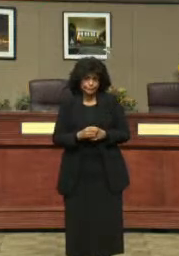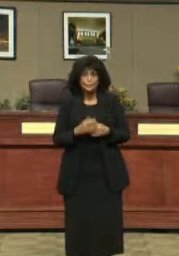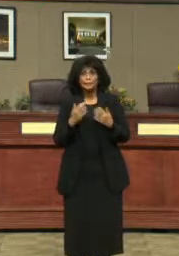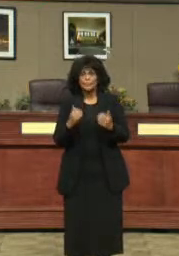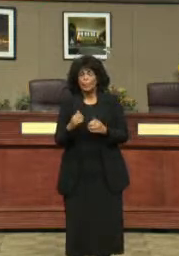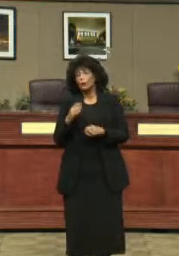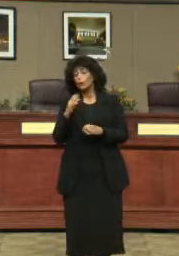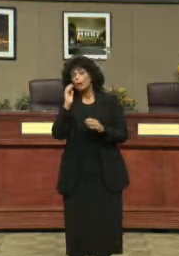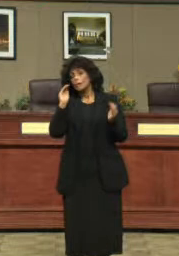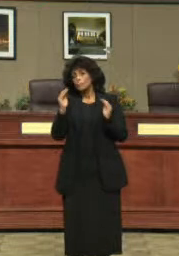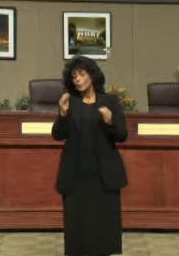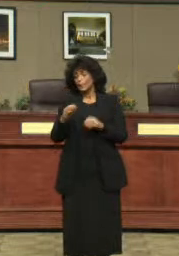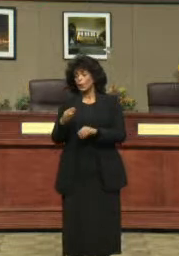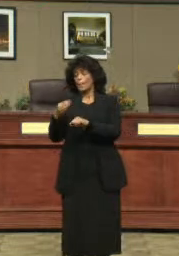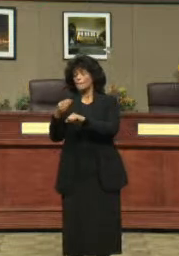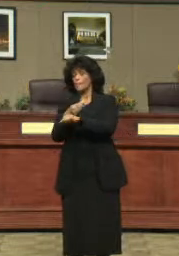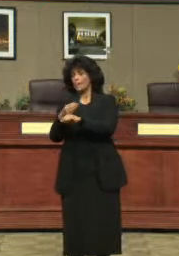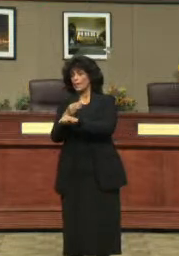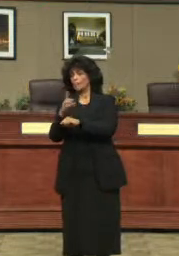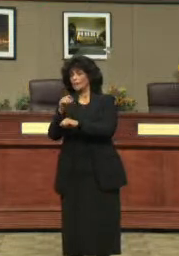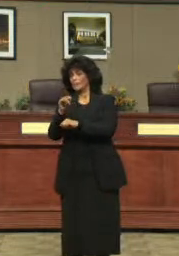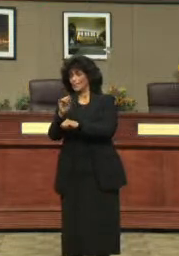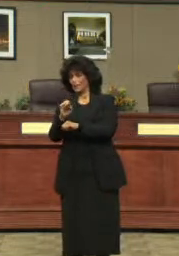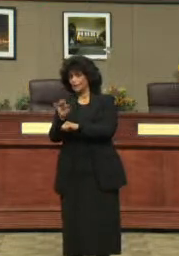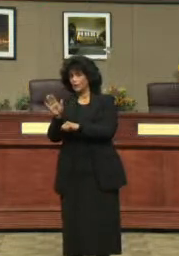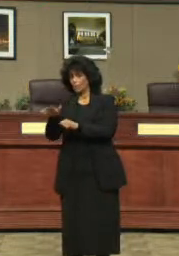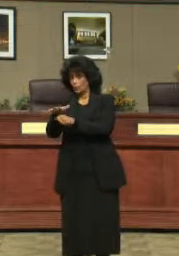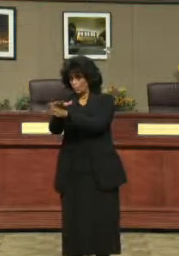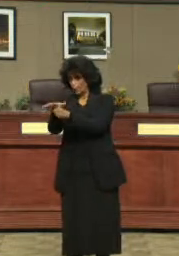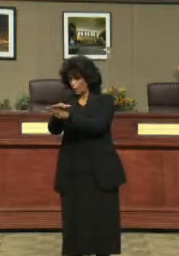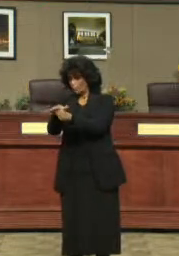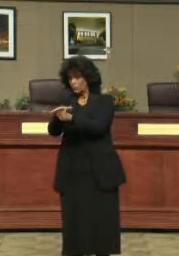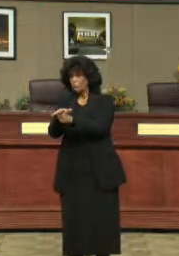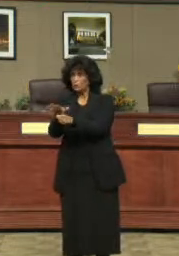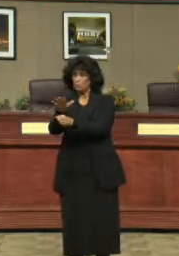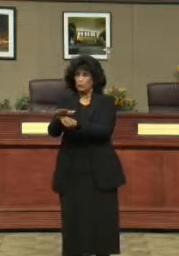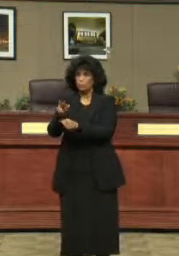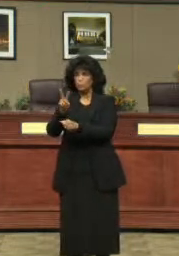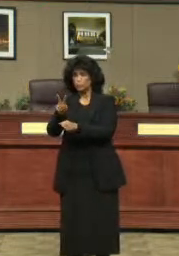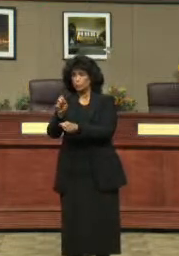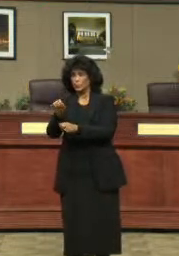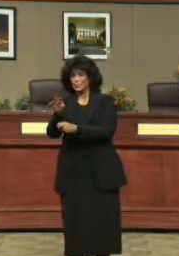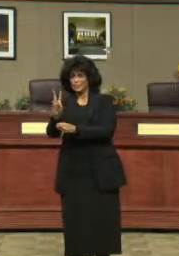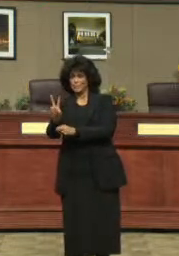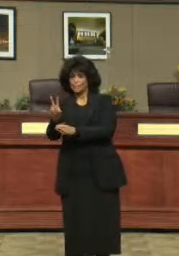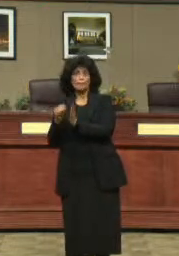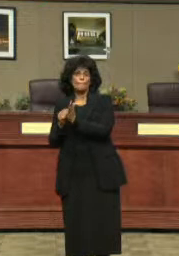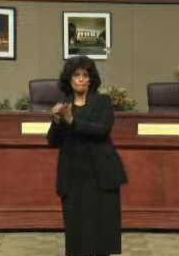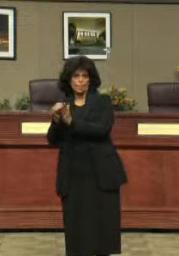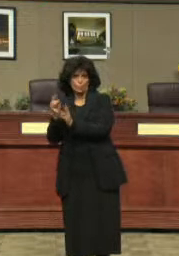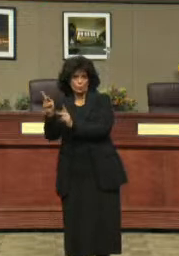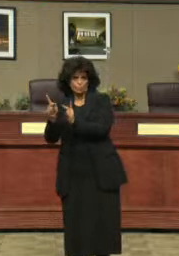County. Miami-Dade County is a county of about 2.6 million with